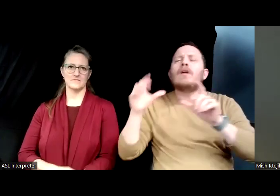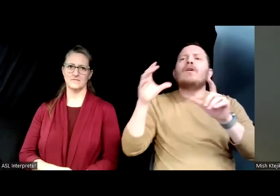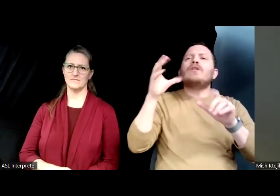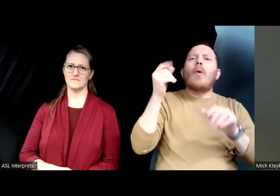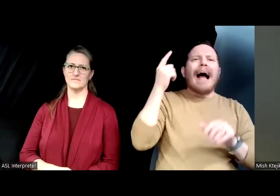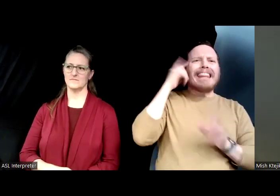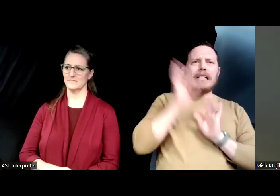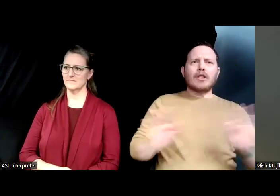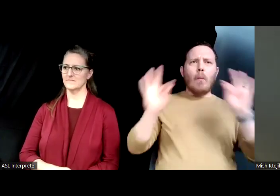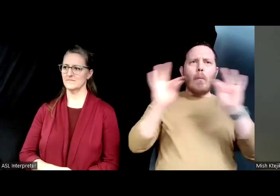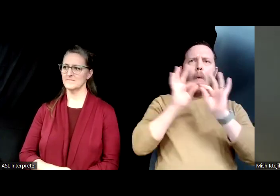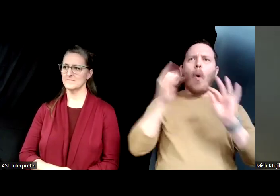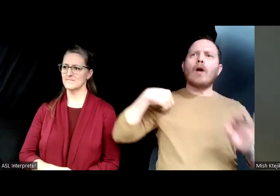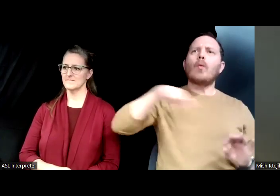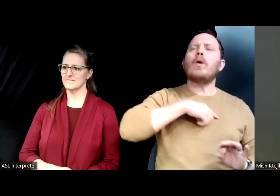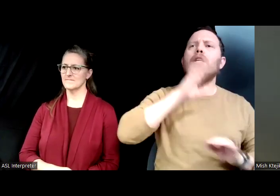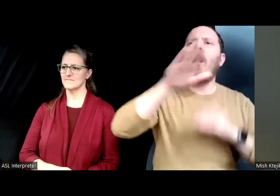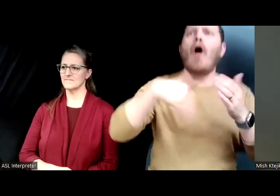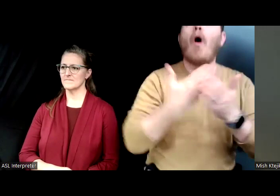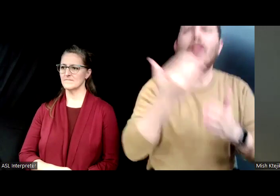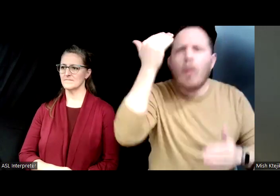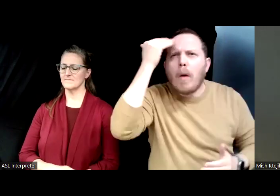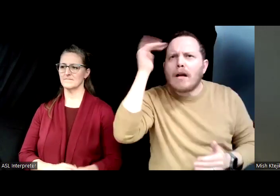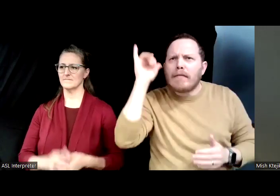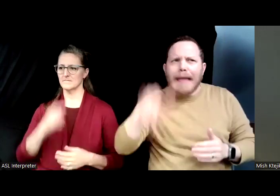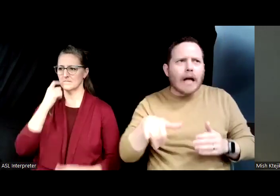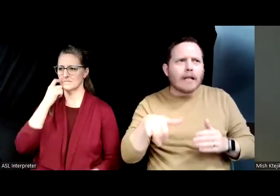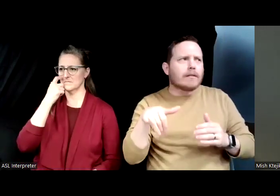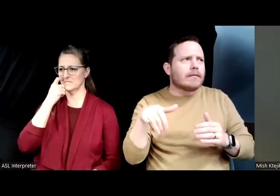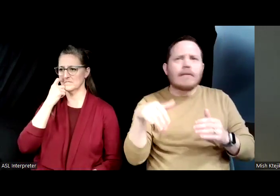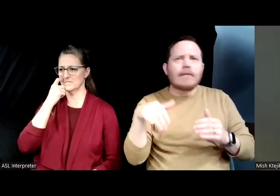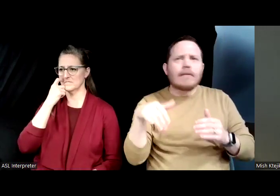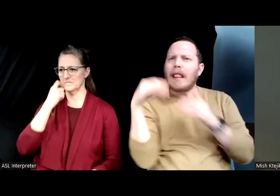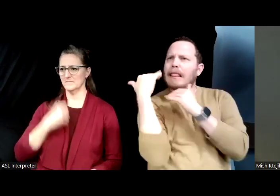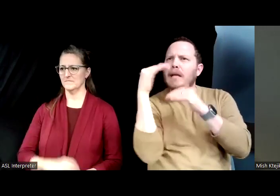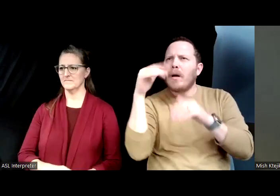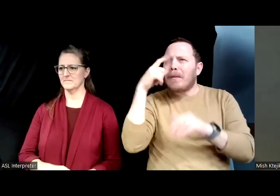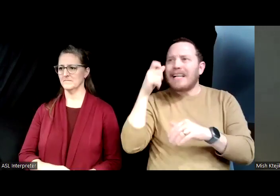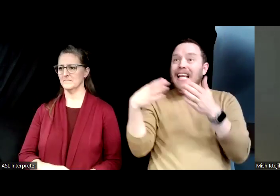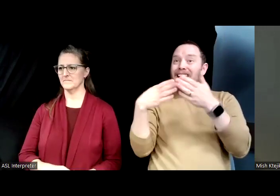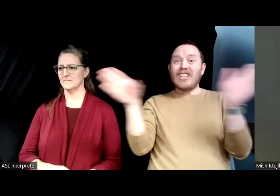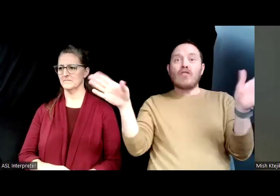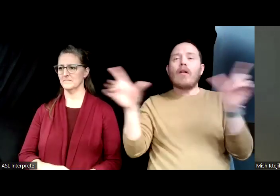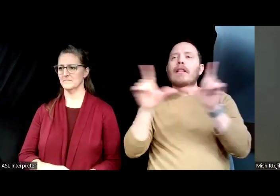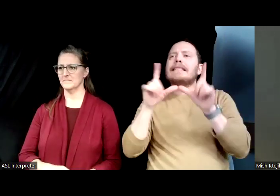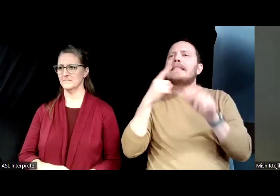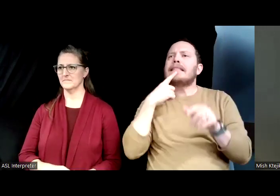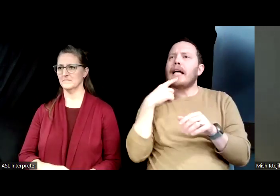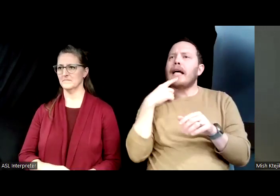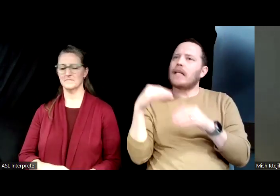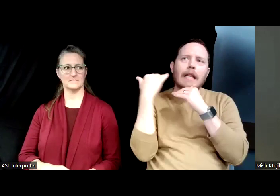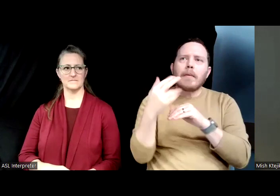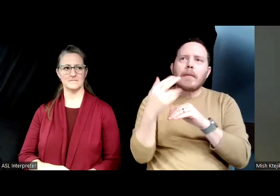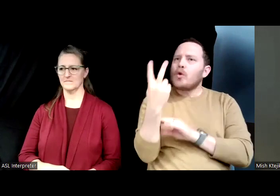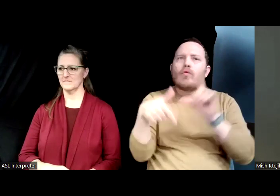It shows, again, the terms and limitations for renewal. I think it's important for us that we're all aware of those limitations, because the